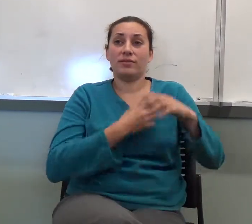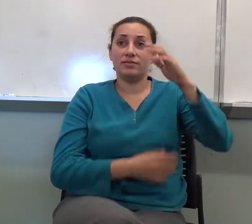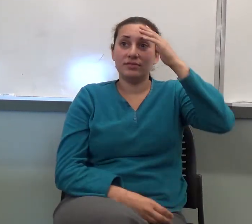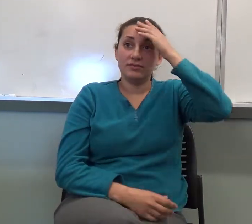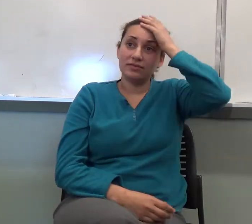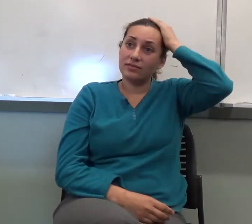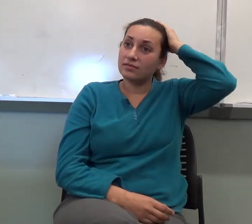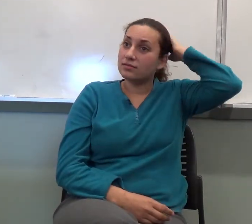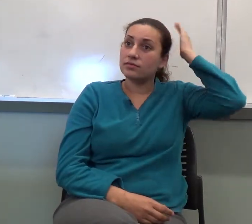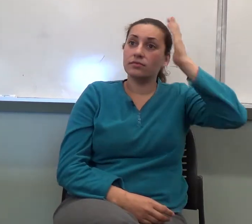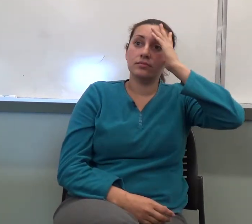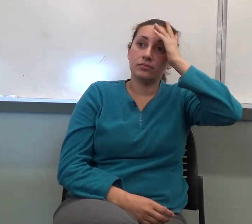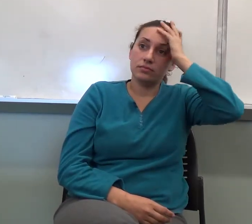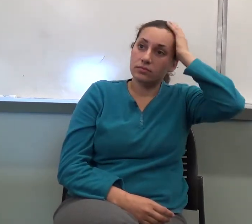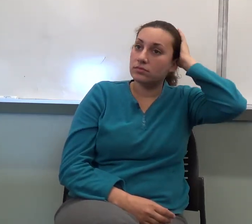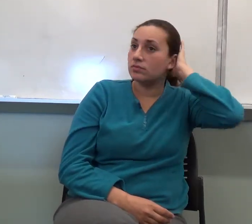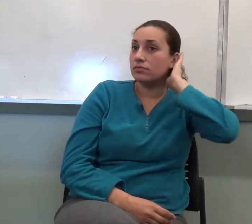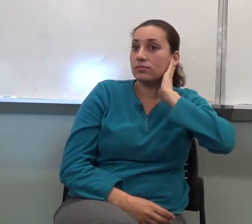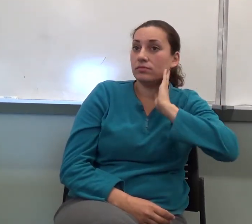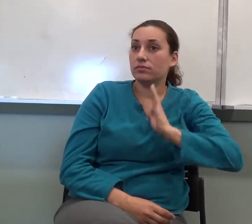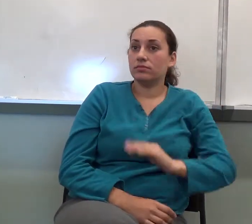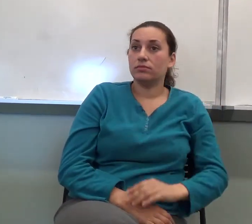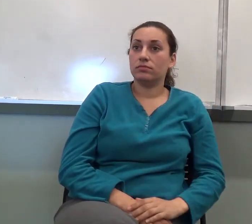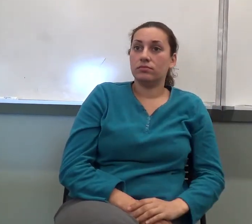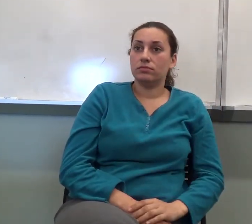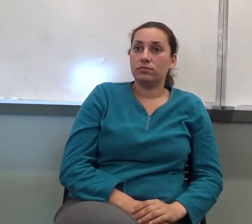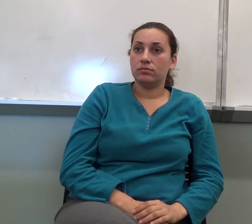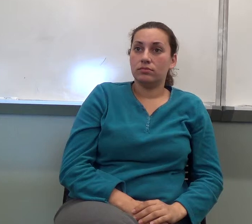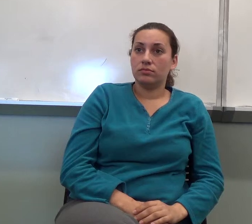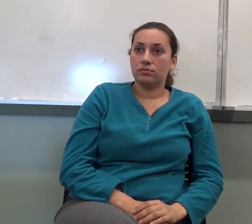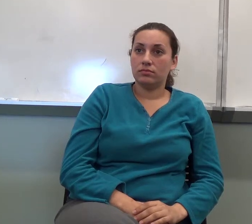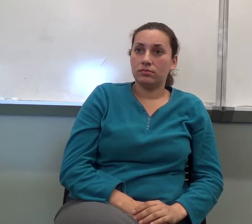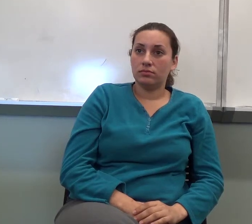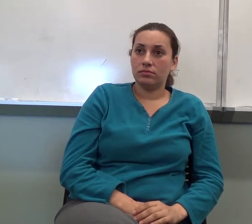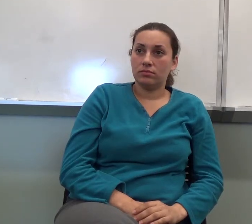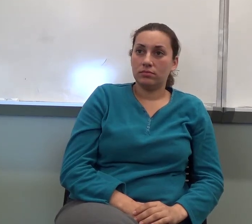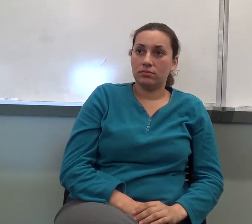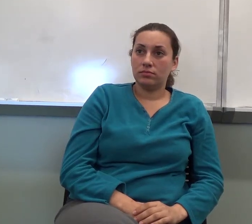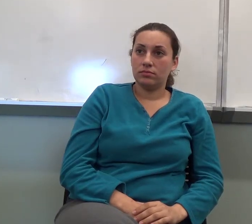so that drops off. The 4 doesn't count either. So this stuff up here, which